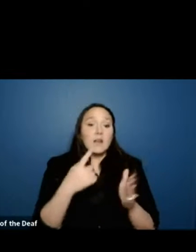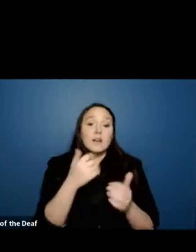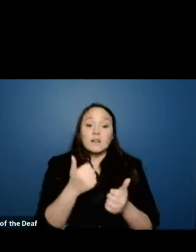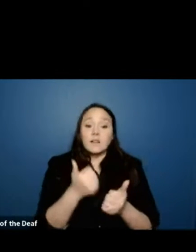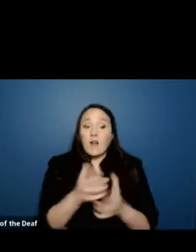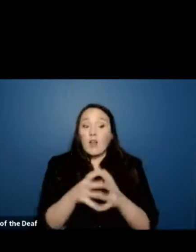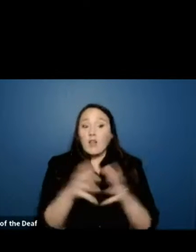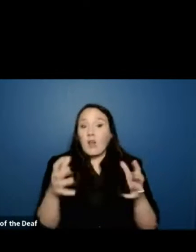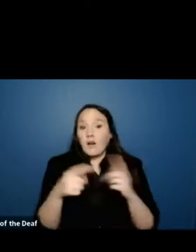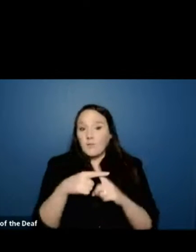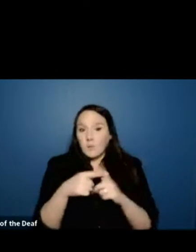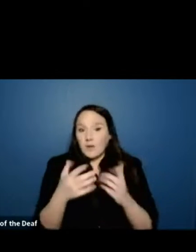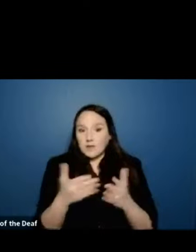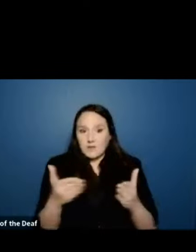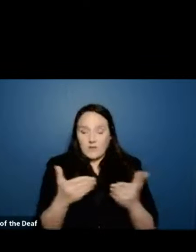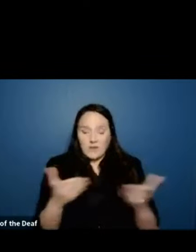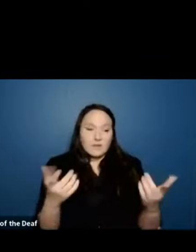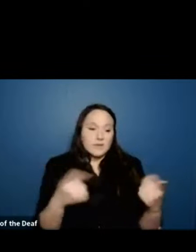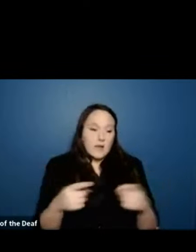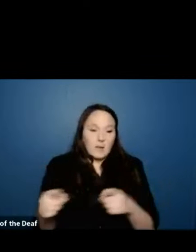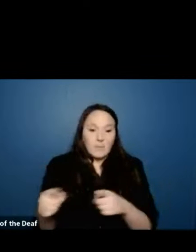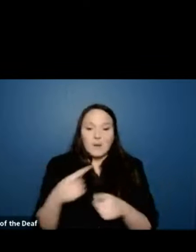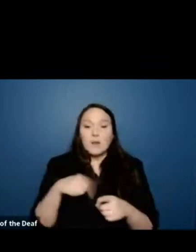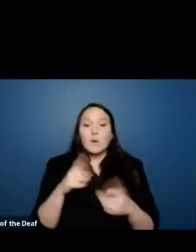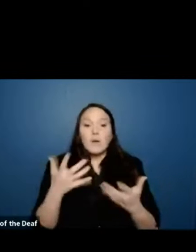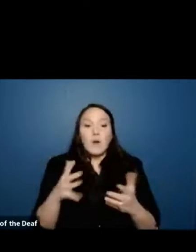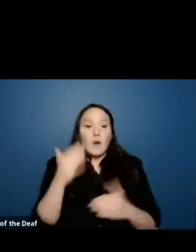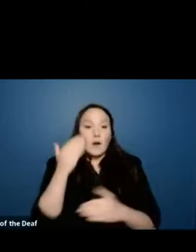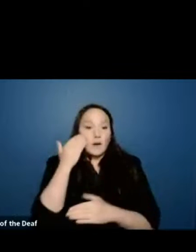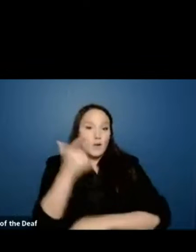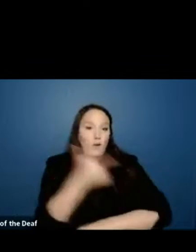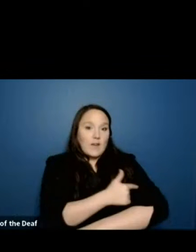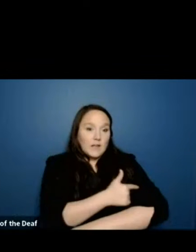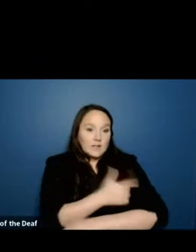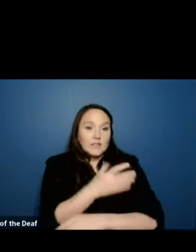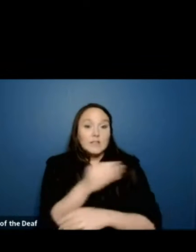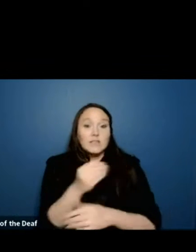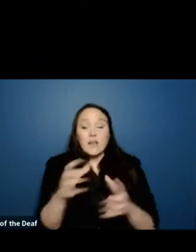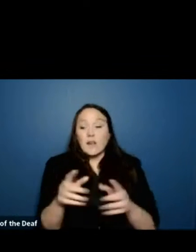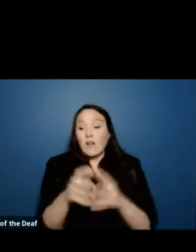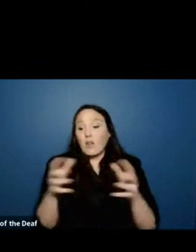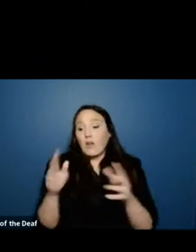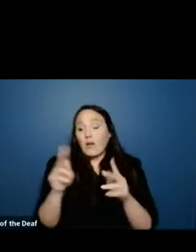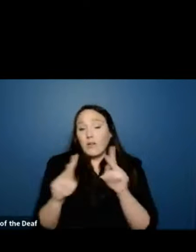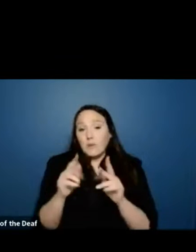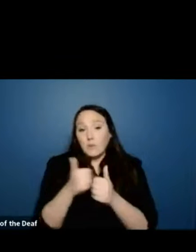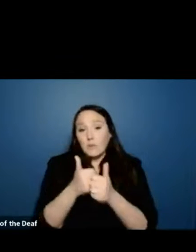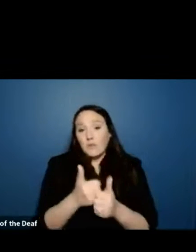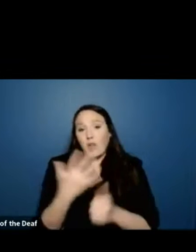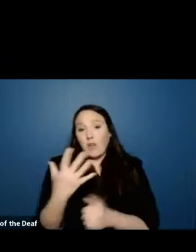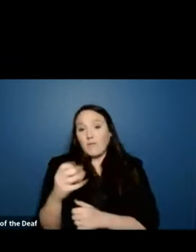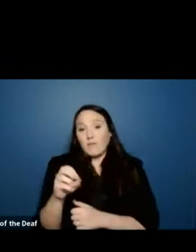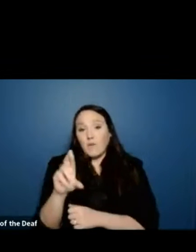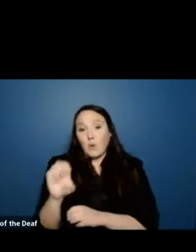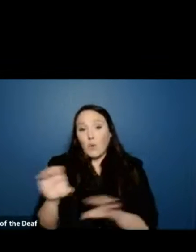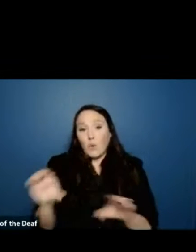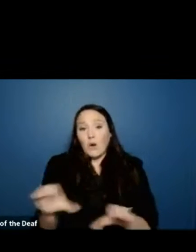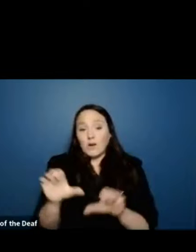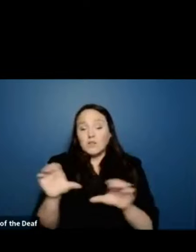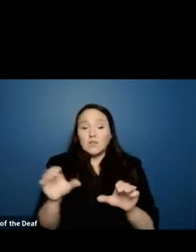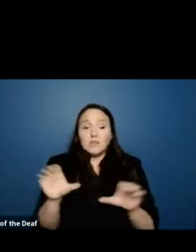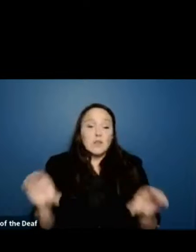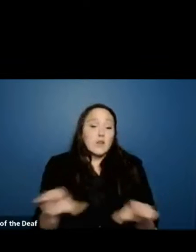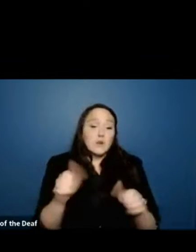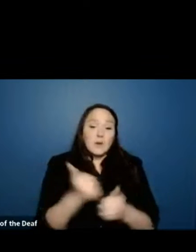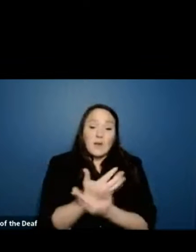happening. So we've already mentioned vaccine. I think a lot of people are still following the 5 core actions and doing all the things that we need to do to keep us